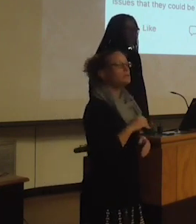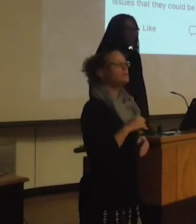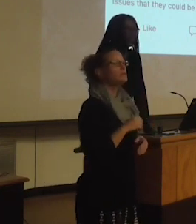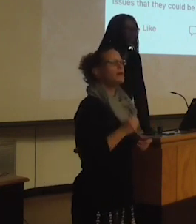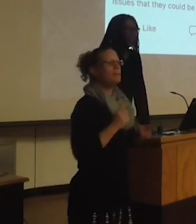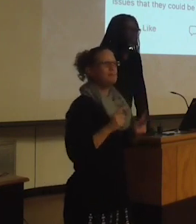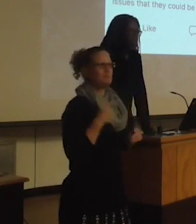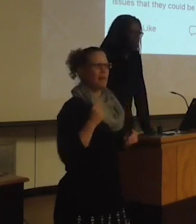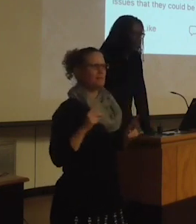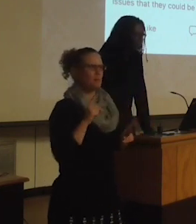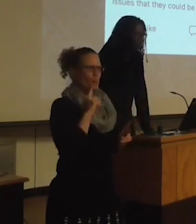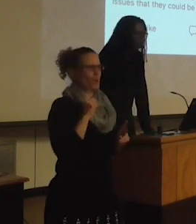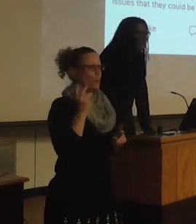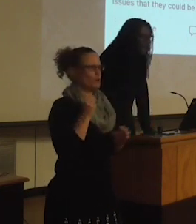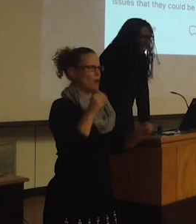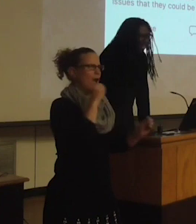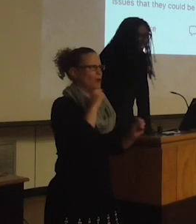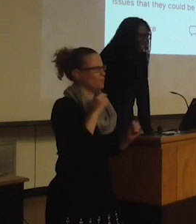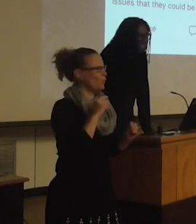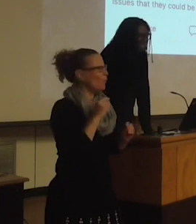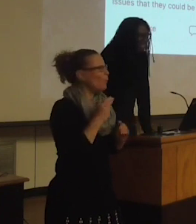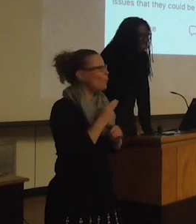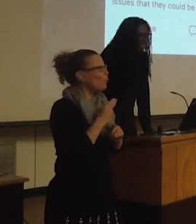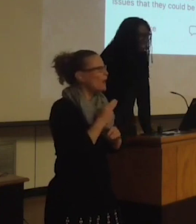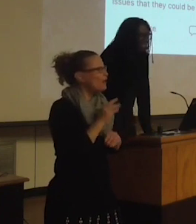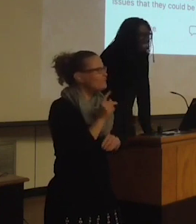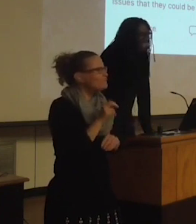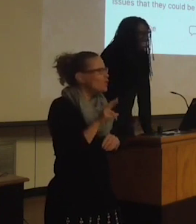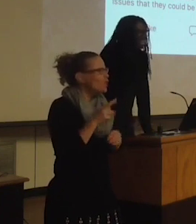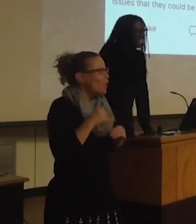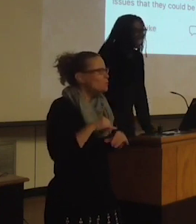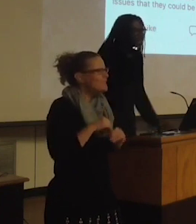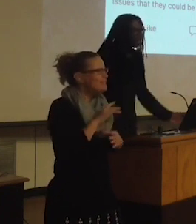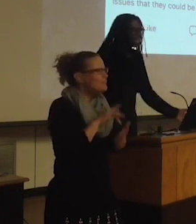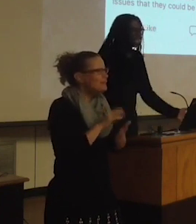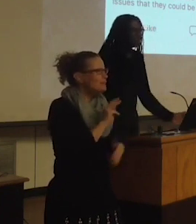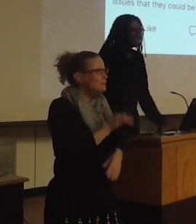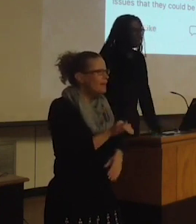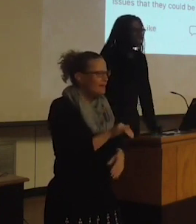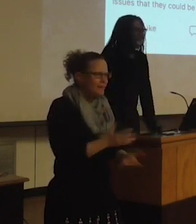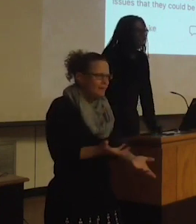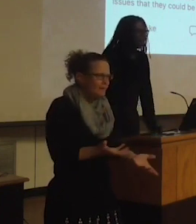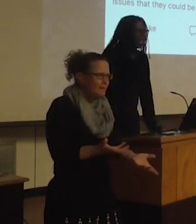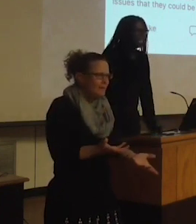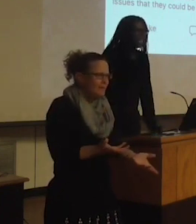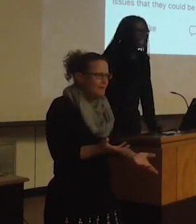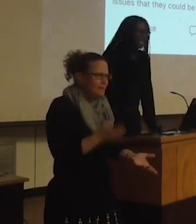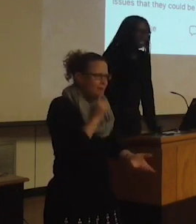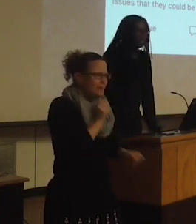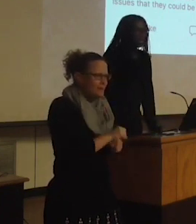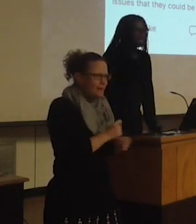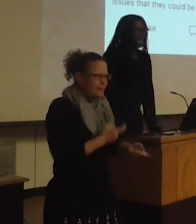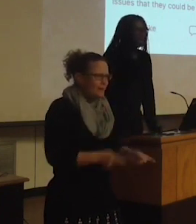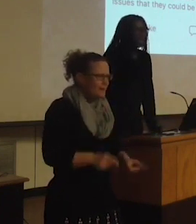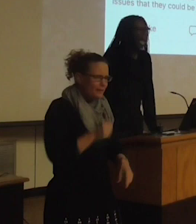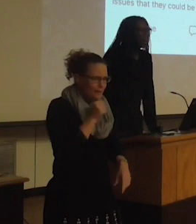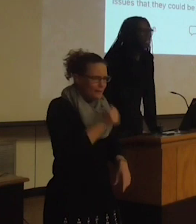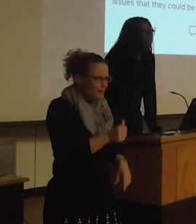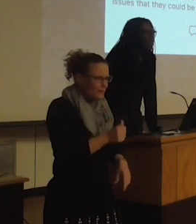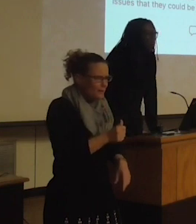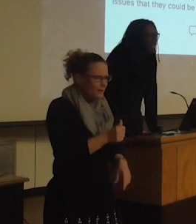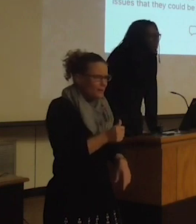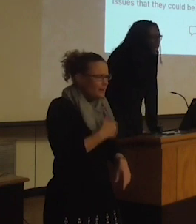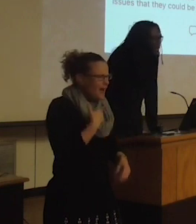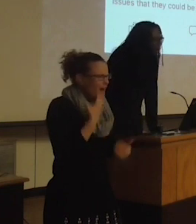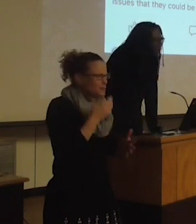going around wearing fur coats in the middle of May? It just wasn't something that was happening. It just isn't something that's happening. I